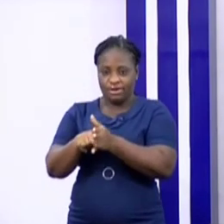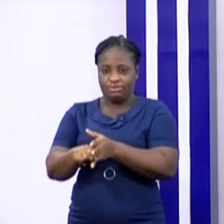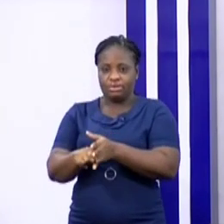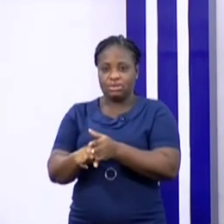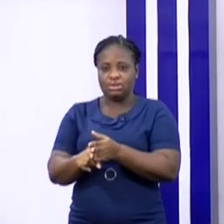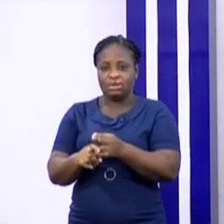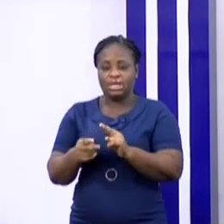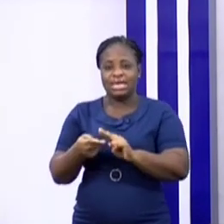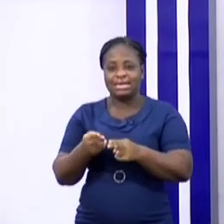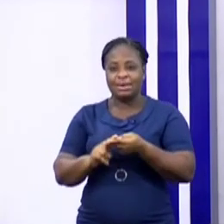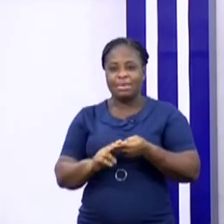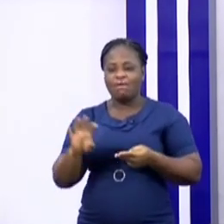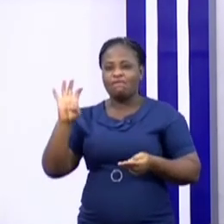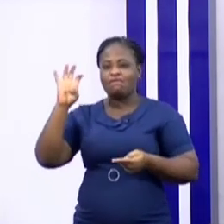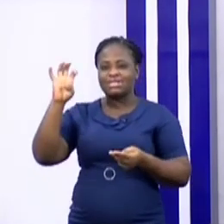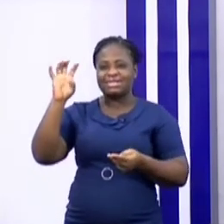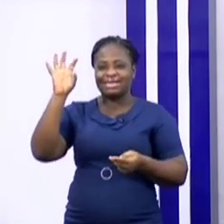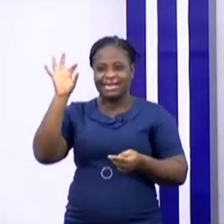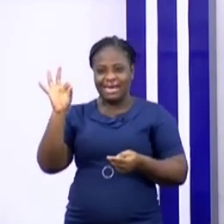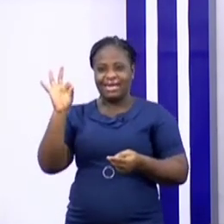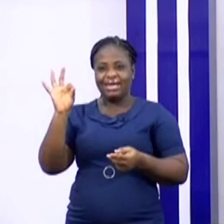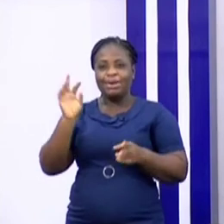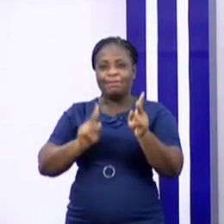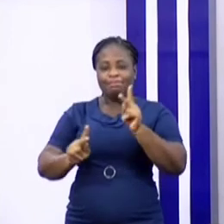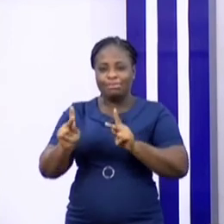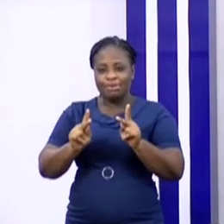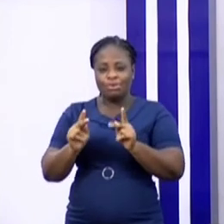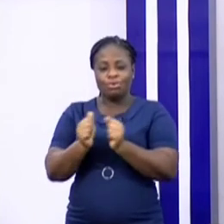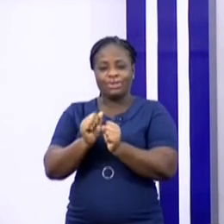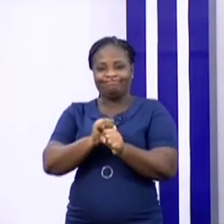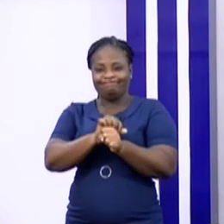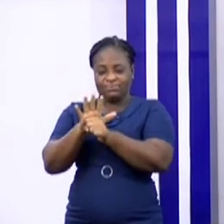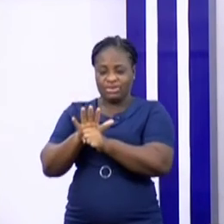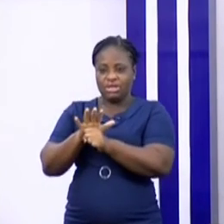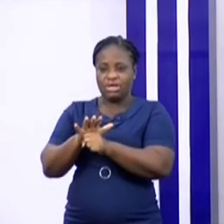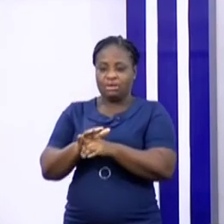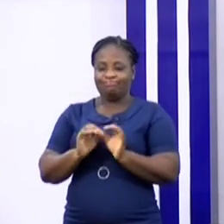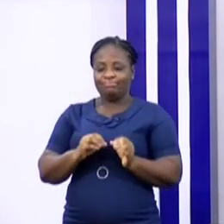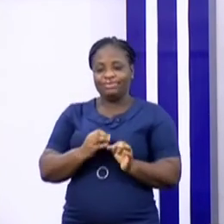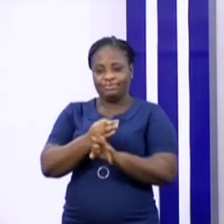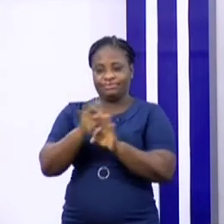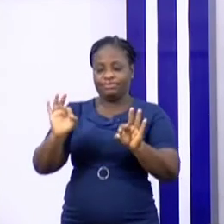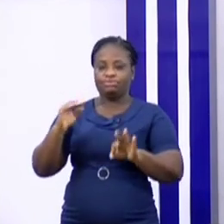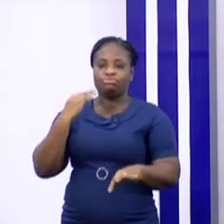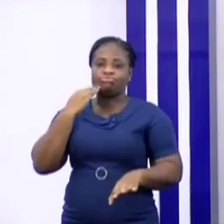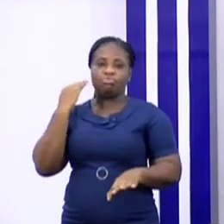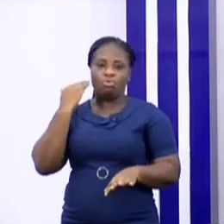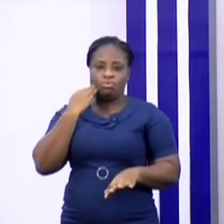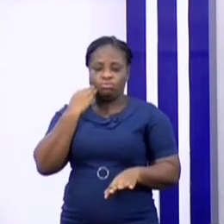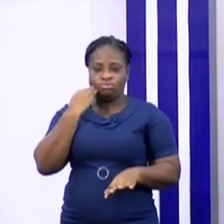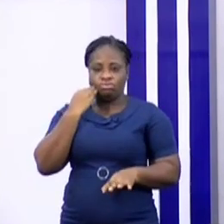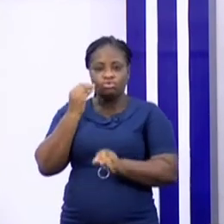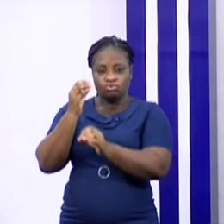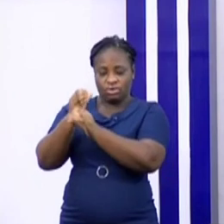And a total of about 49 patients with COVID-19 have been discharged for home care.